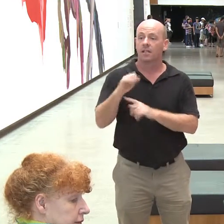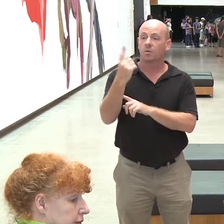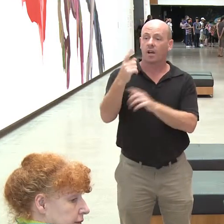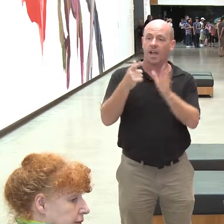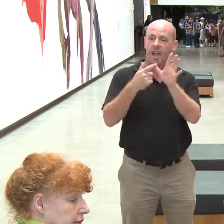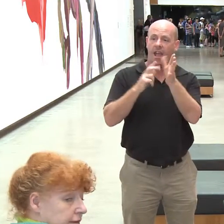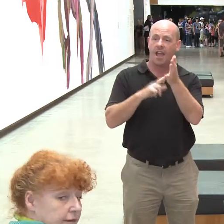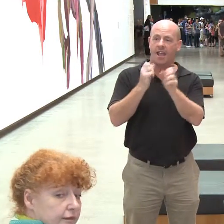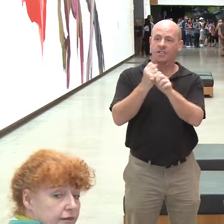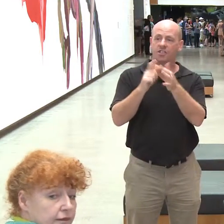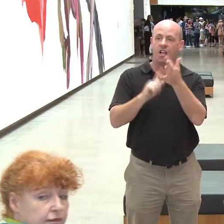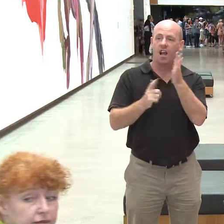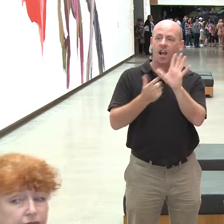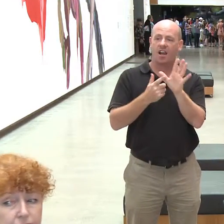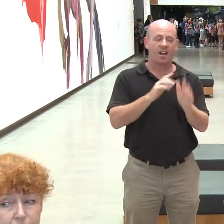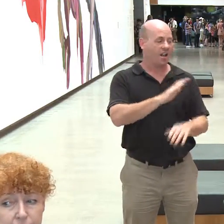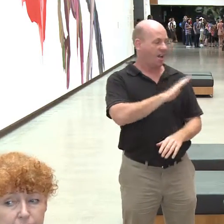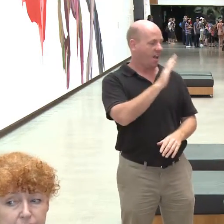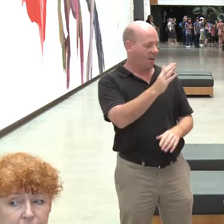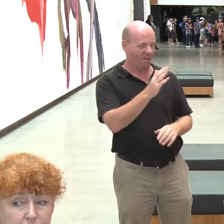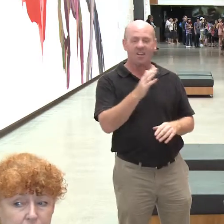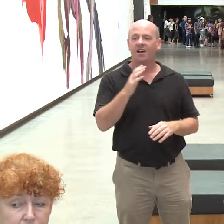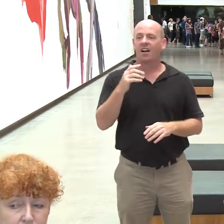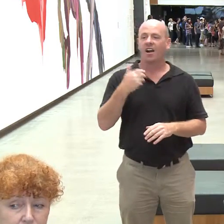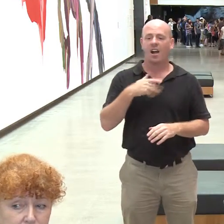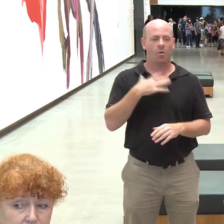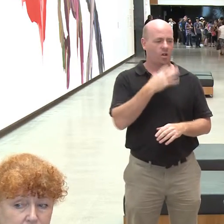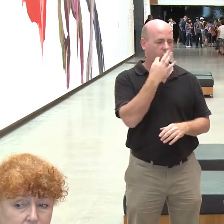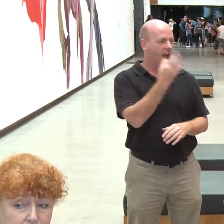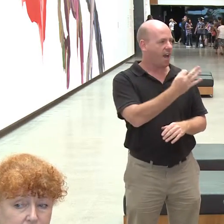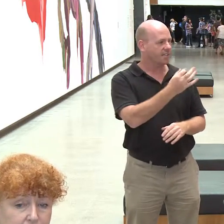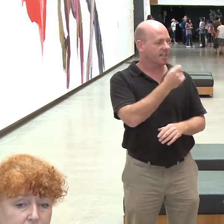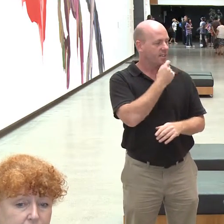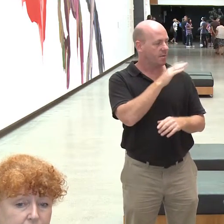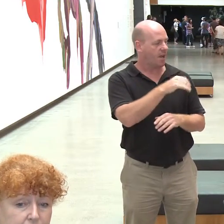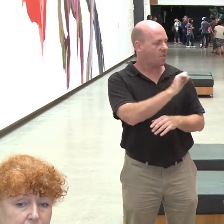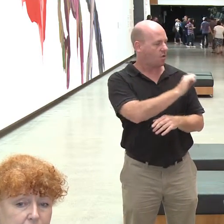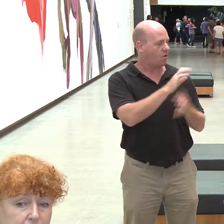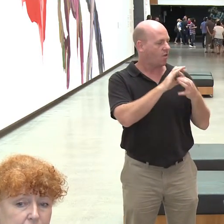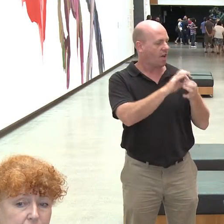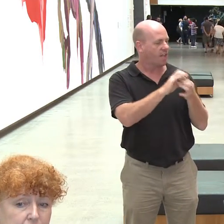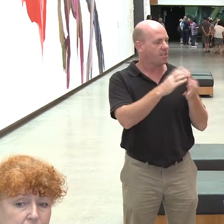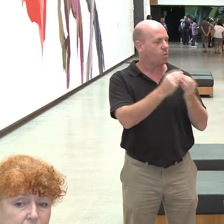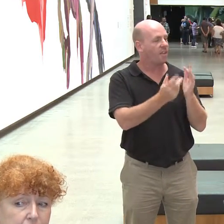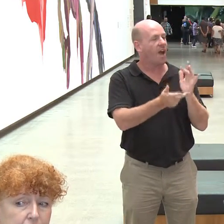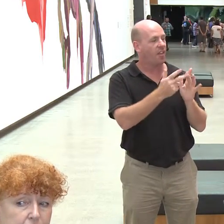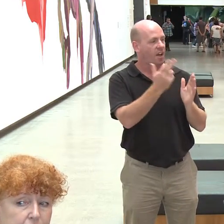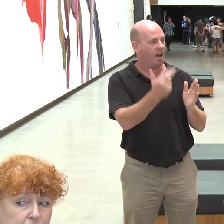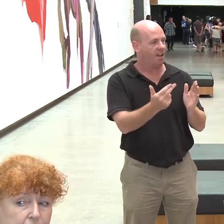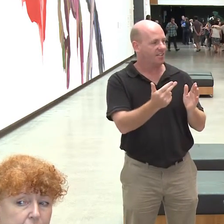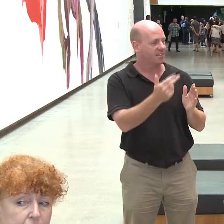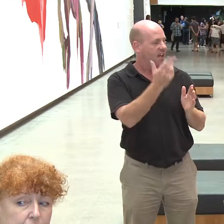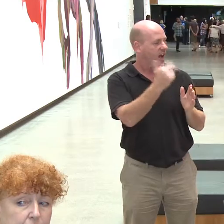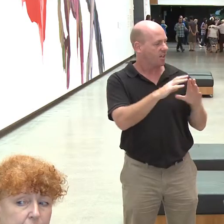Angela. Hi, Rose. Hi, Angela. I just wanted to ask a bit about your relationships with other artists and